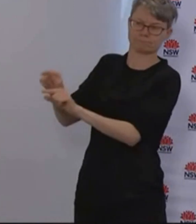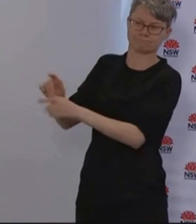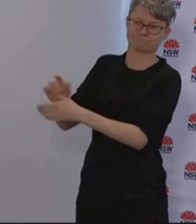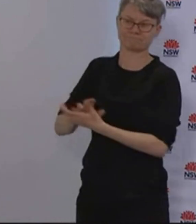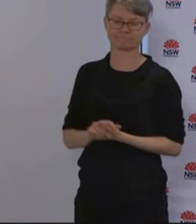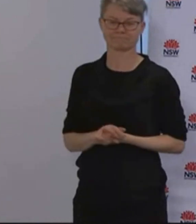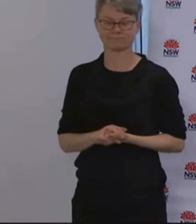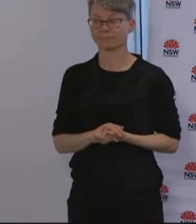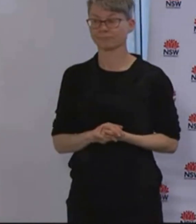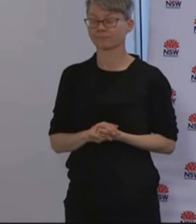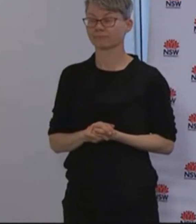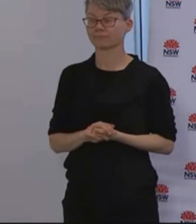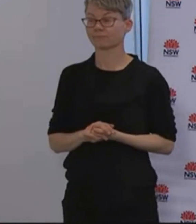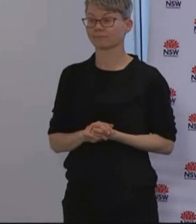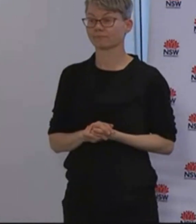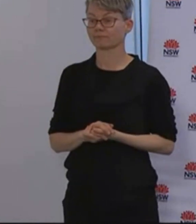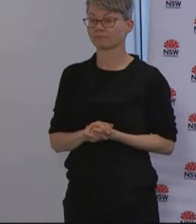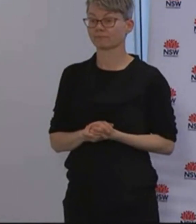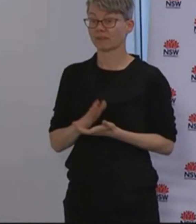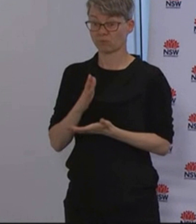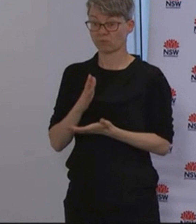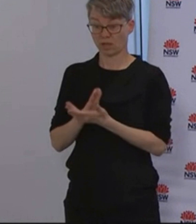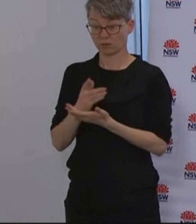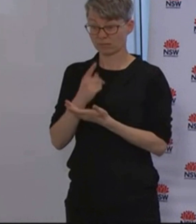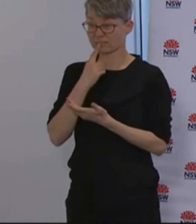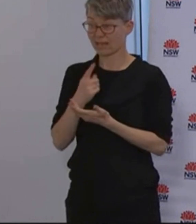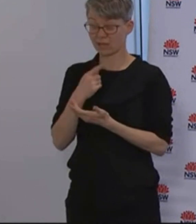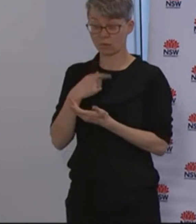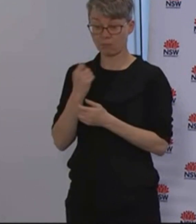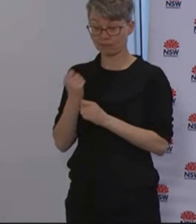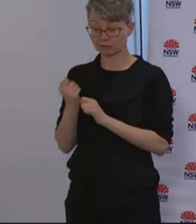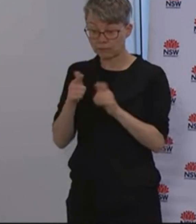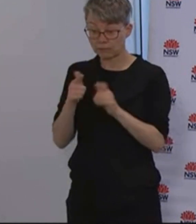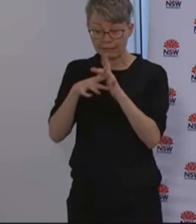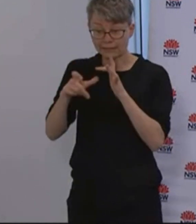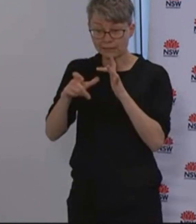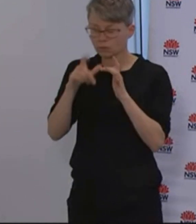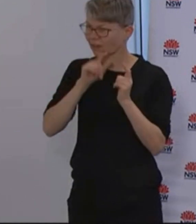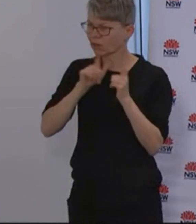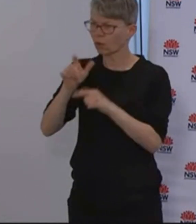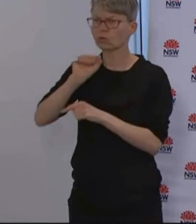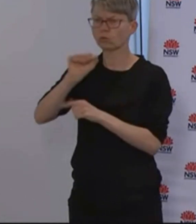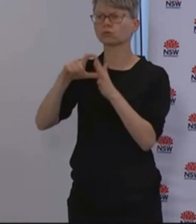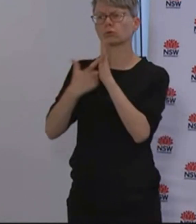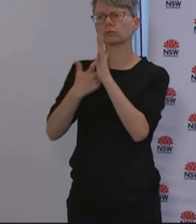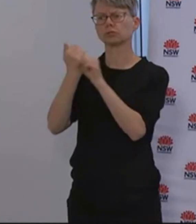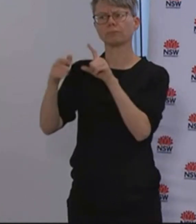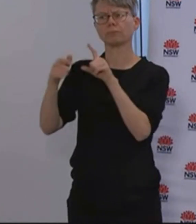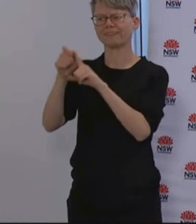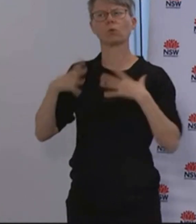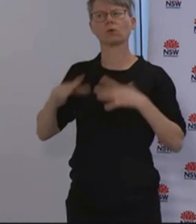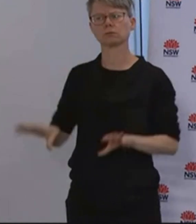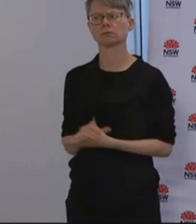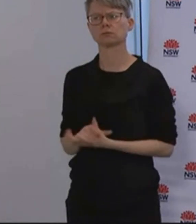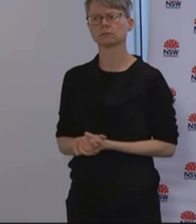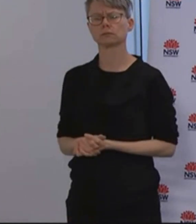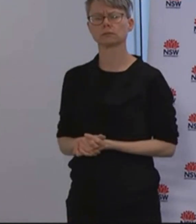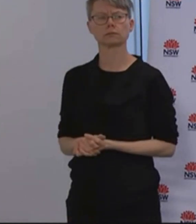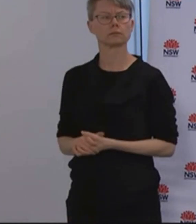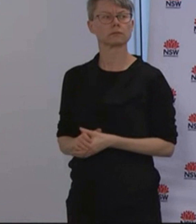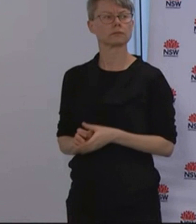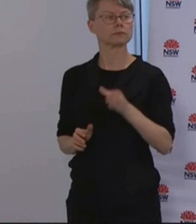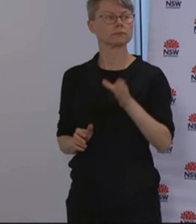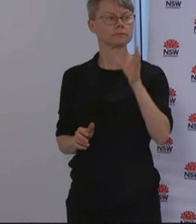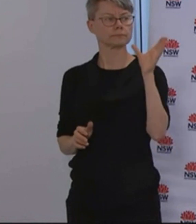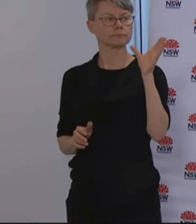but clearly we do also encourage people to get testing at their GP if that is more convenient for them. Also, Dr. Chant, what is your